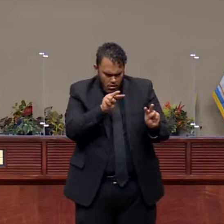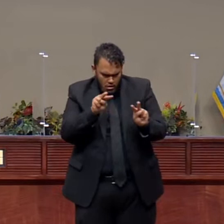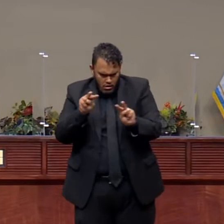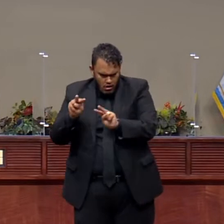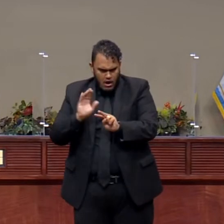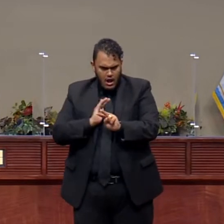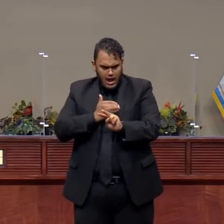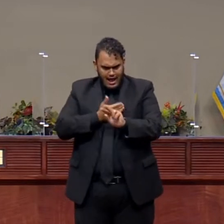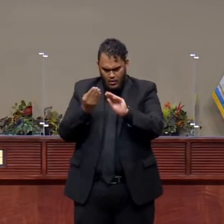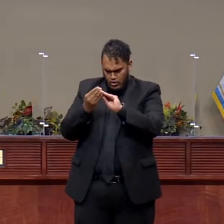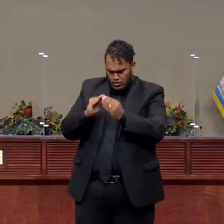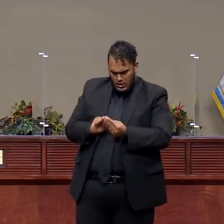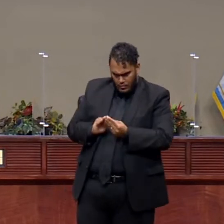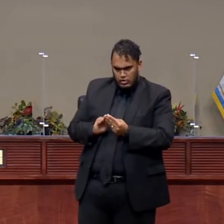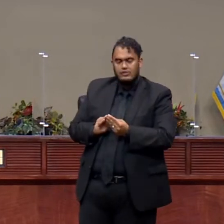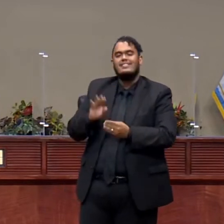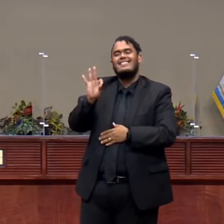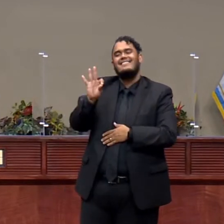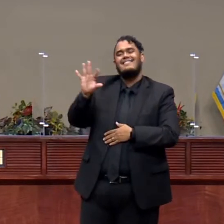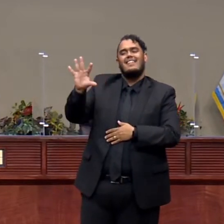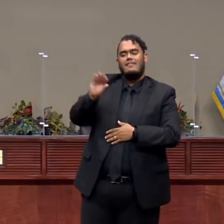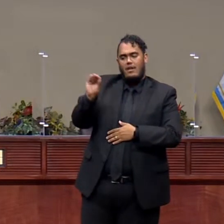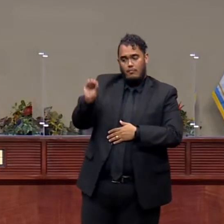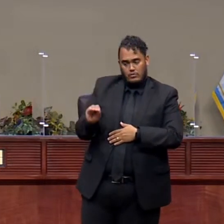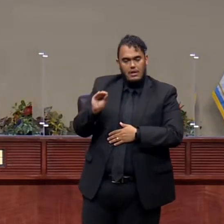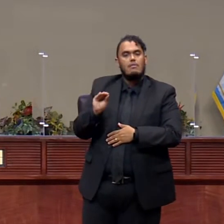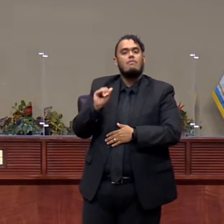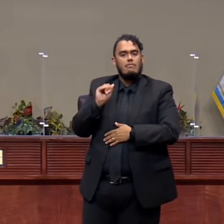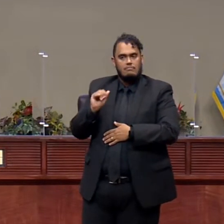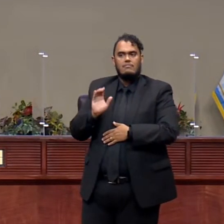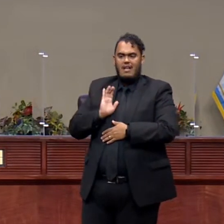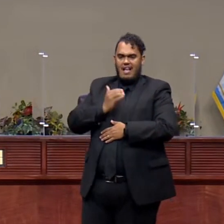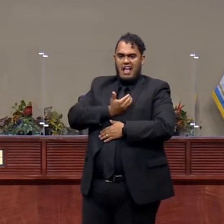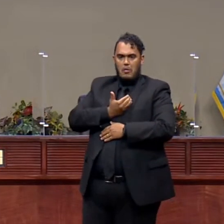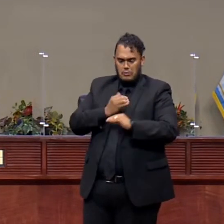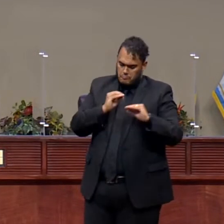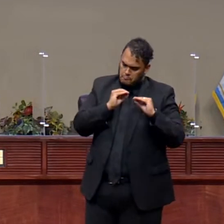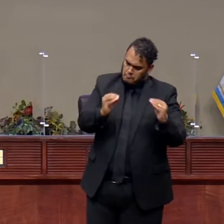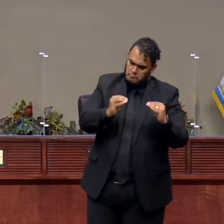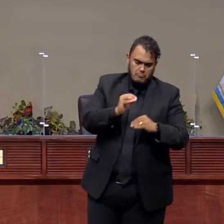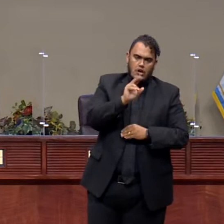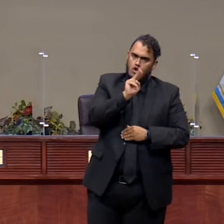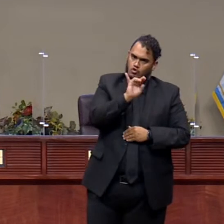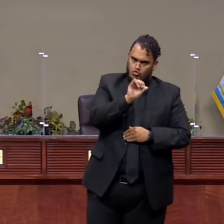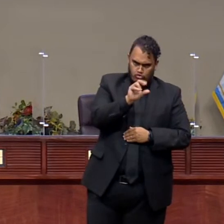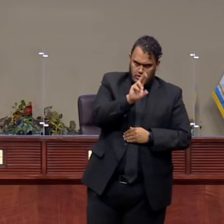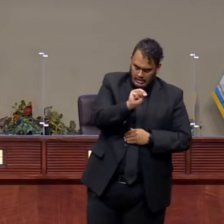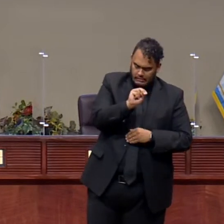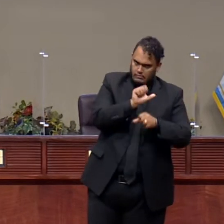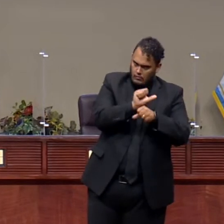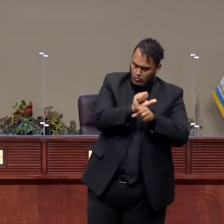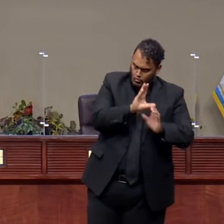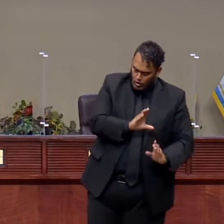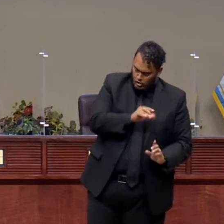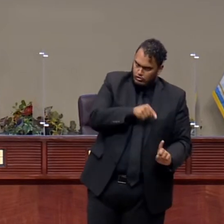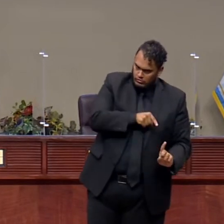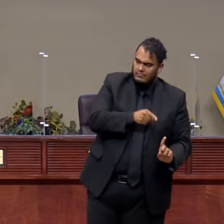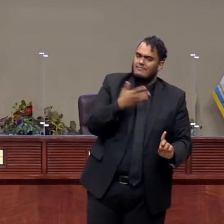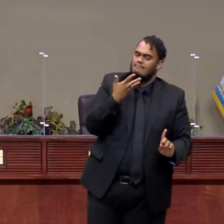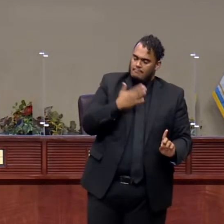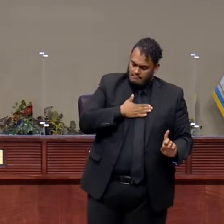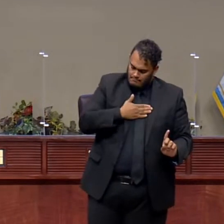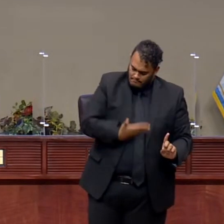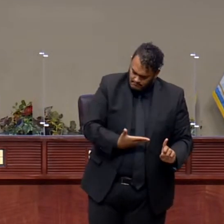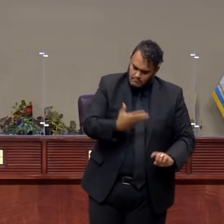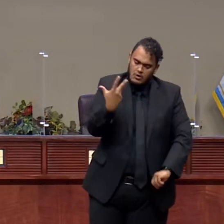95% of our non-union employees comply with that directive, 75% of those within the